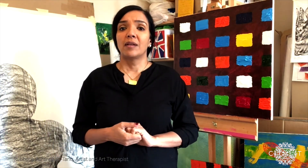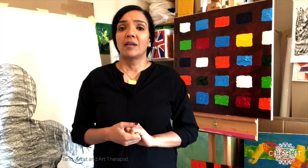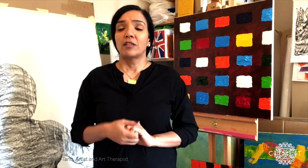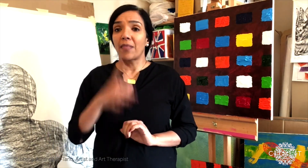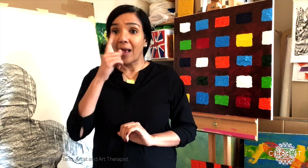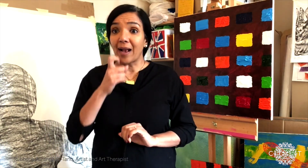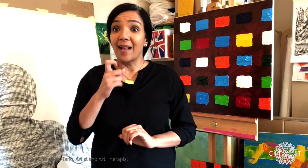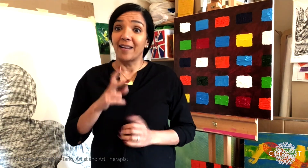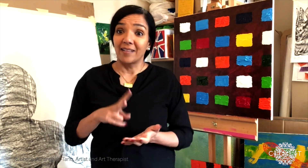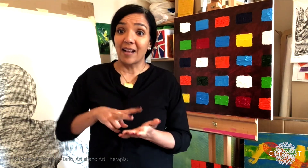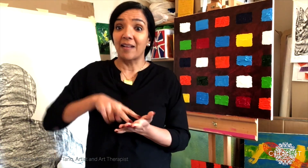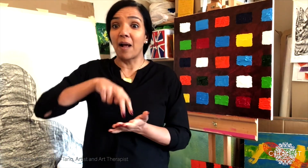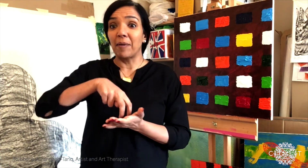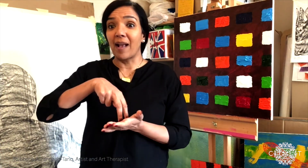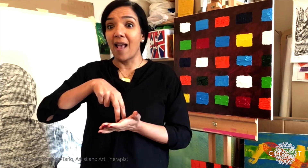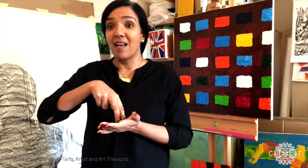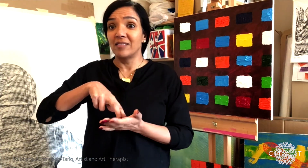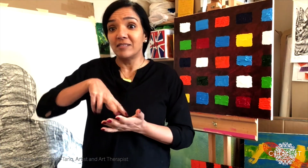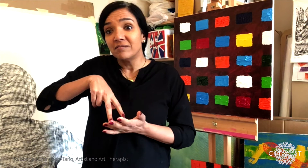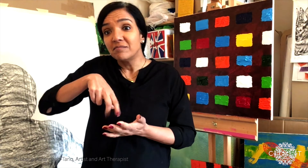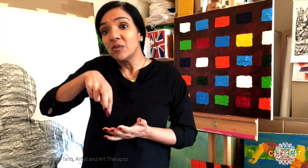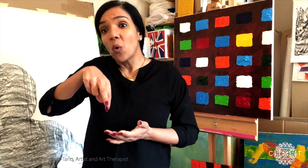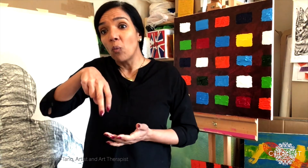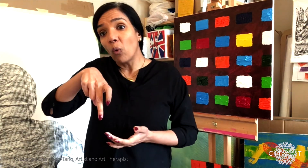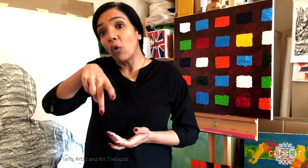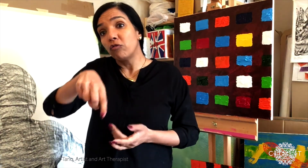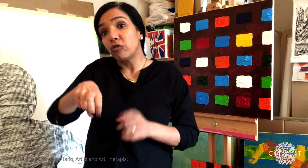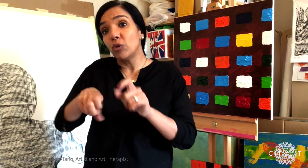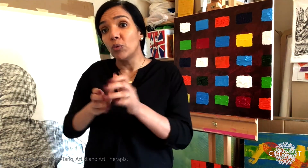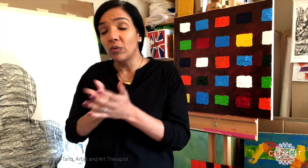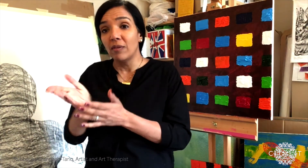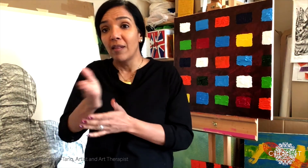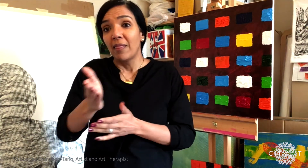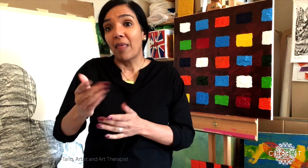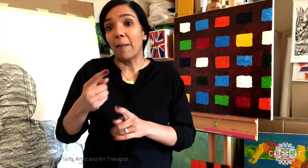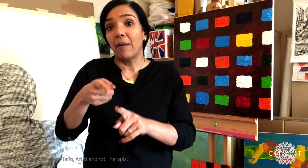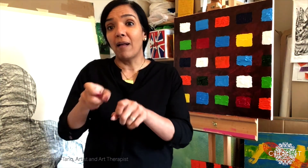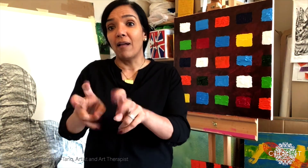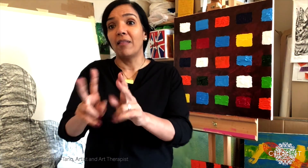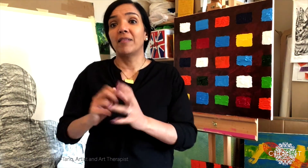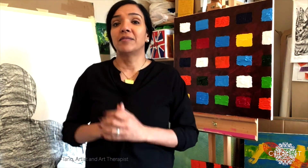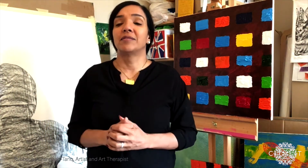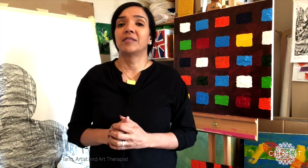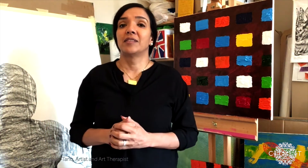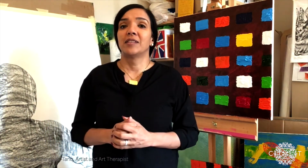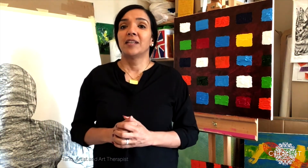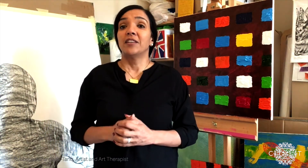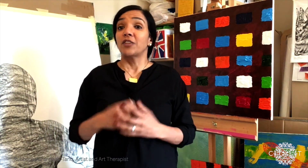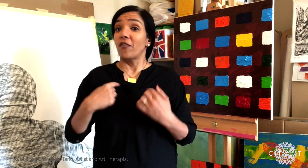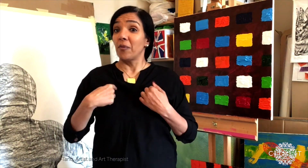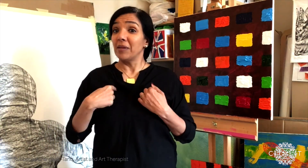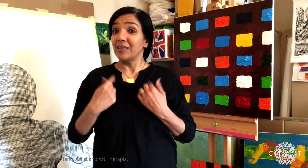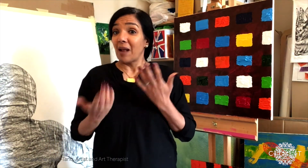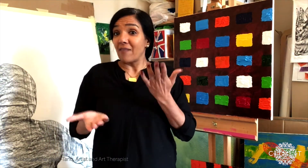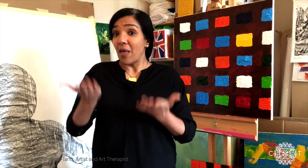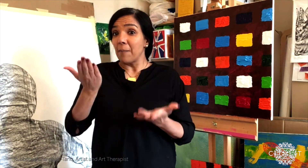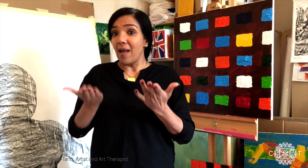so that it can get up again and walk through that path. So for me to have that balance,